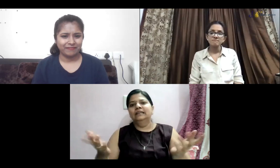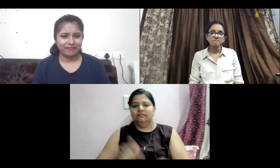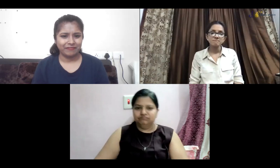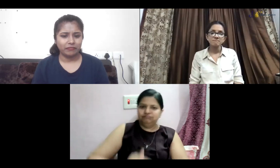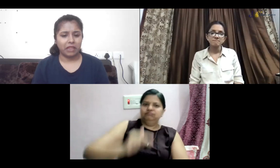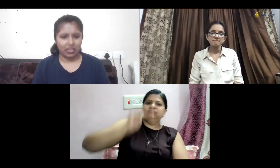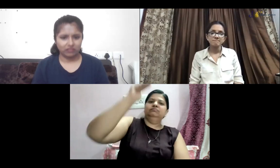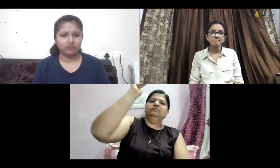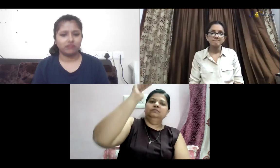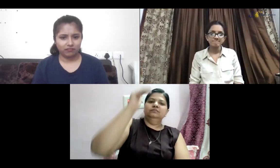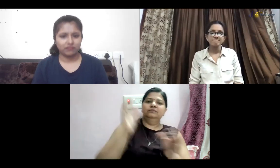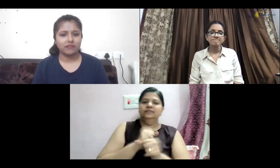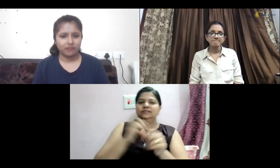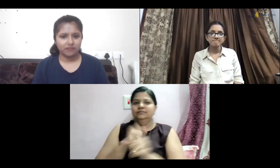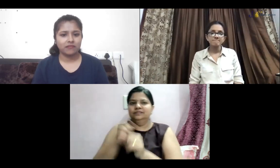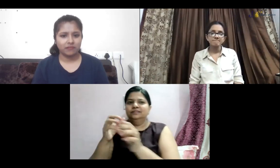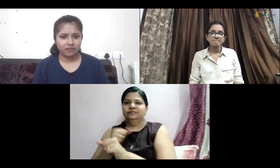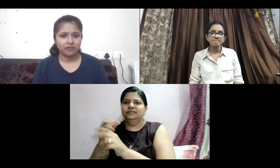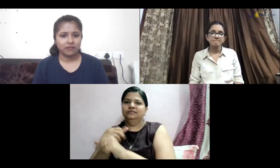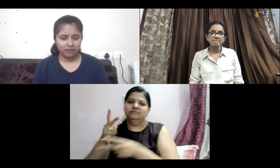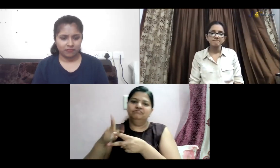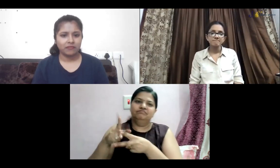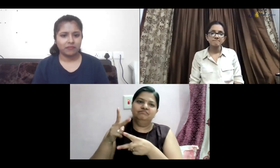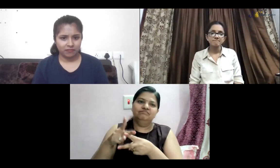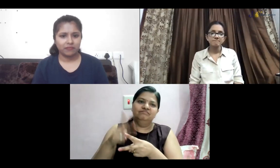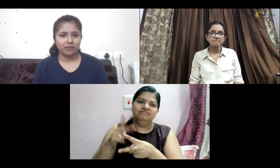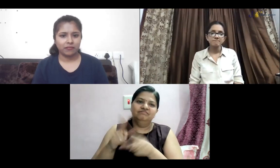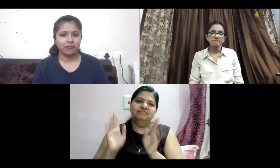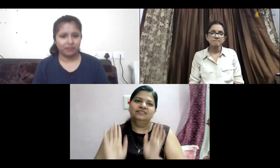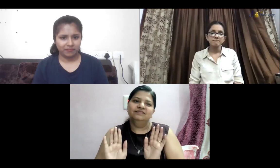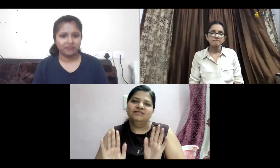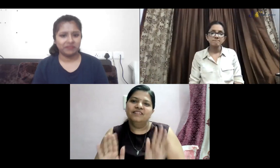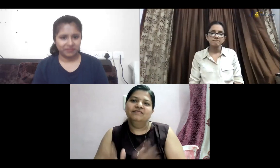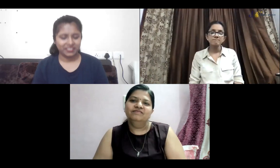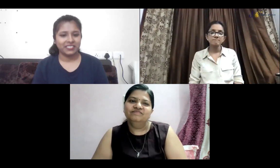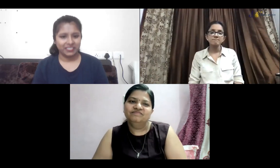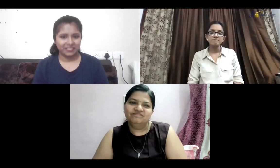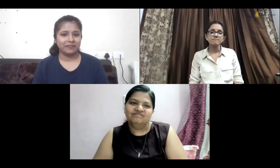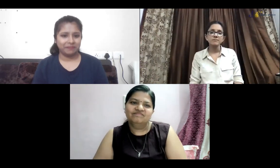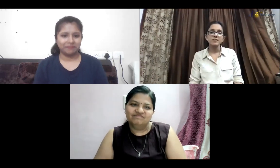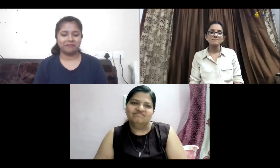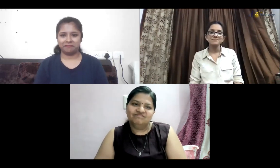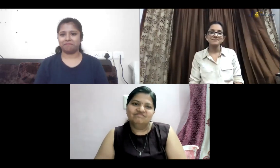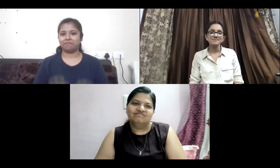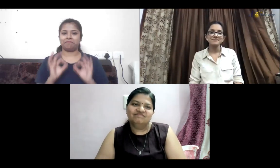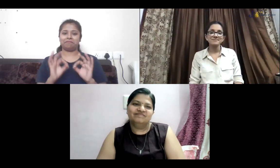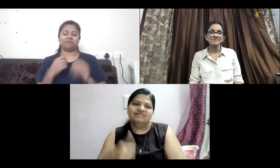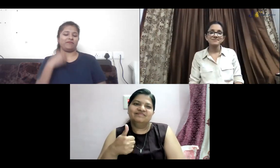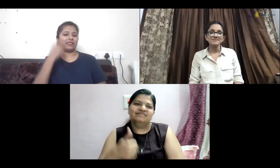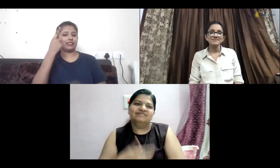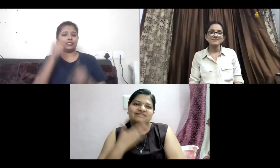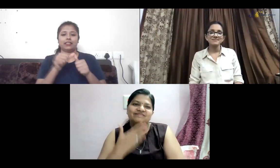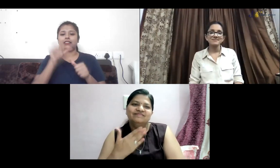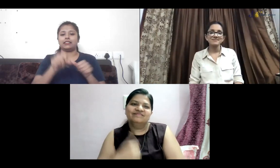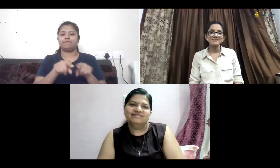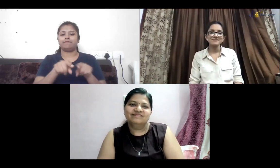One thing, if accessibility is missing, there are lots of things are missing since the childhood. They are facing these things and that thing missing. The same thing they are facing since the childhood.